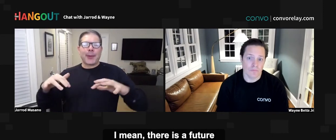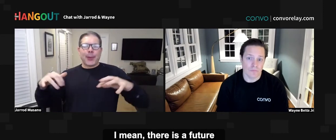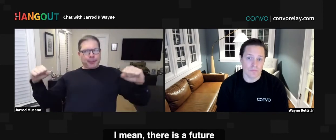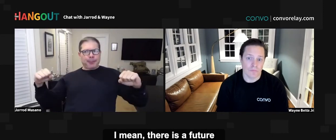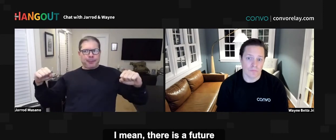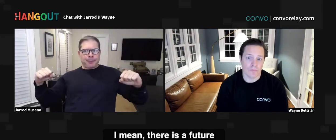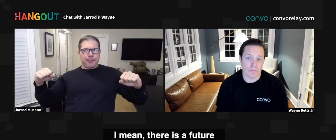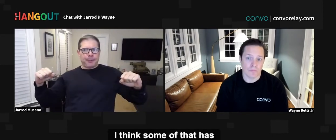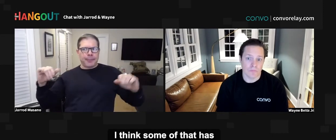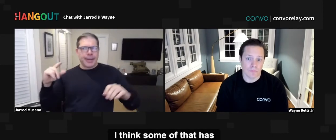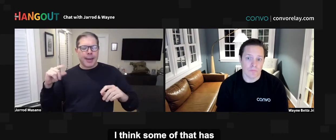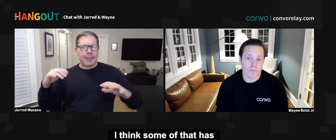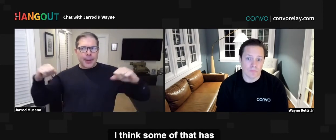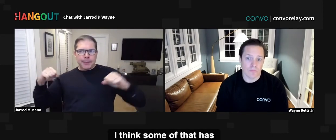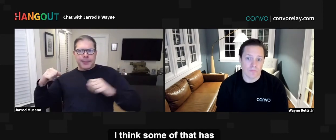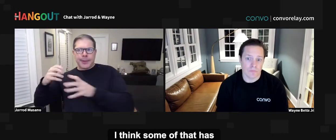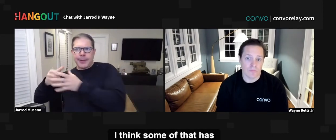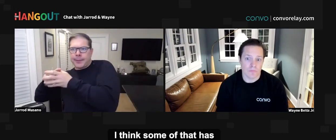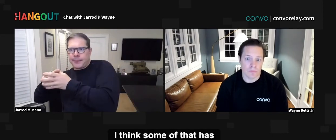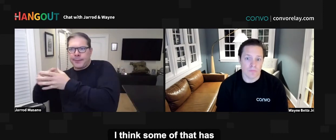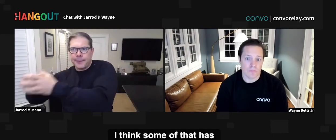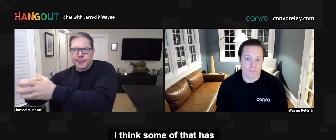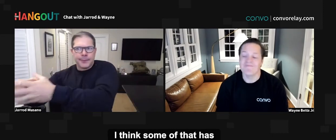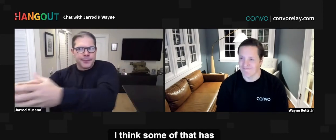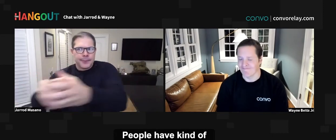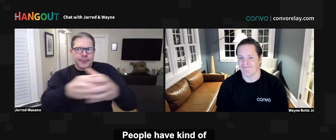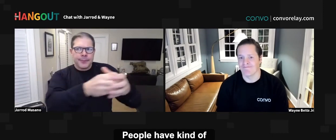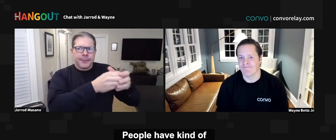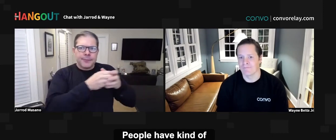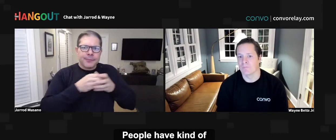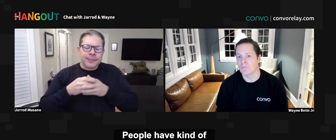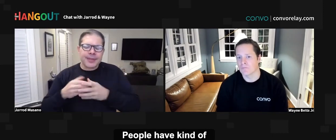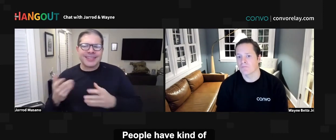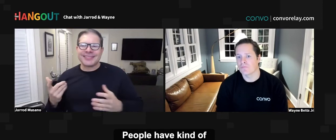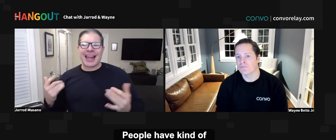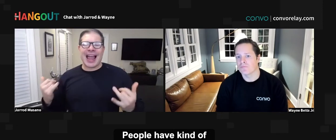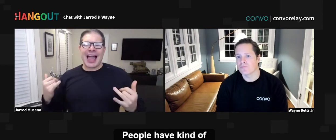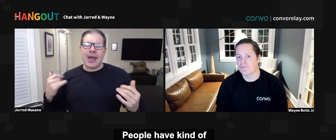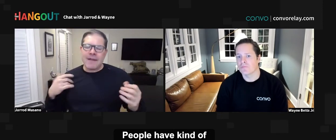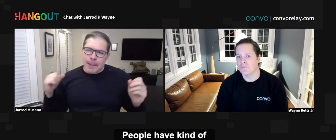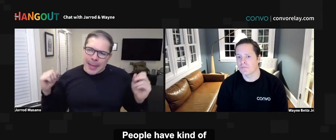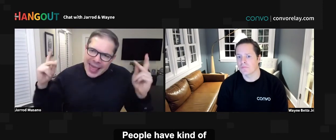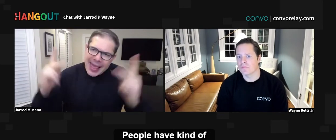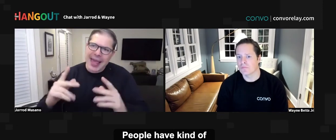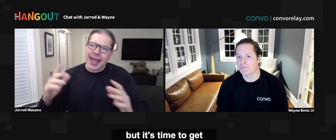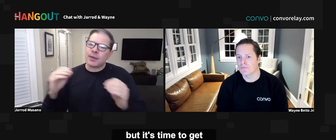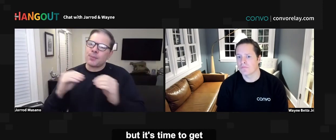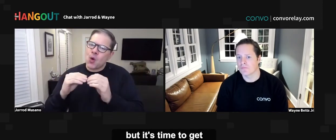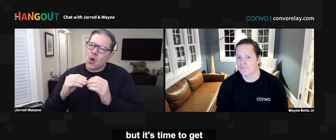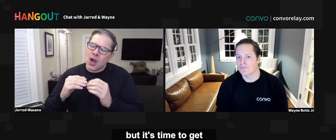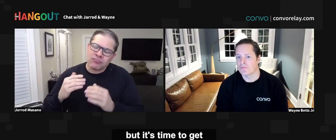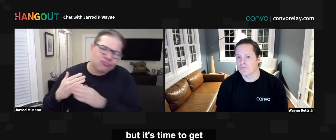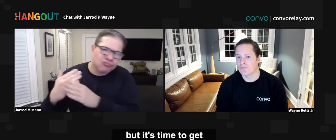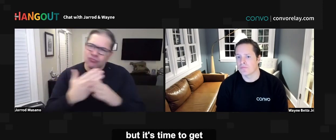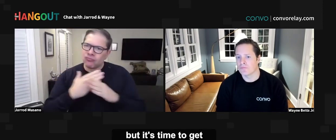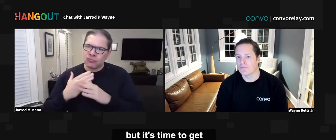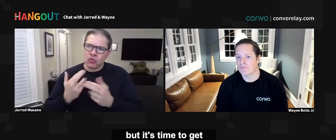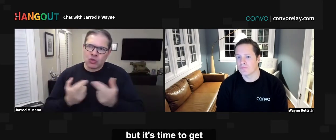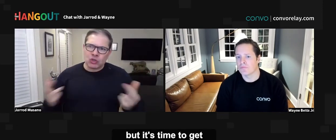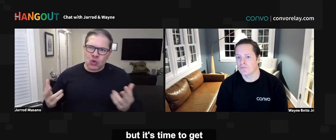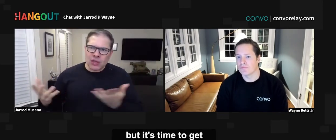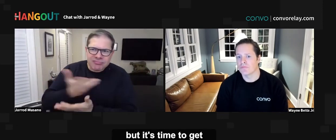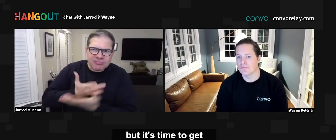future for deaf-owned businesses. I think some of that has gone away due to COVID. People have kind of become more isolated, but it's time to